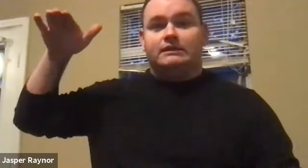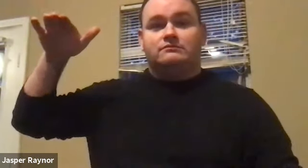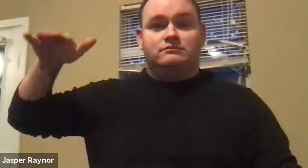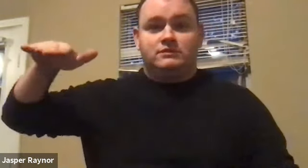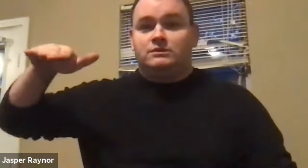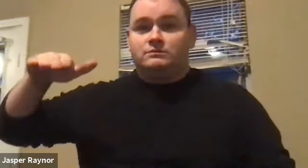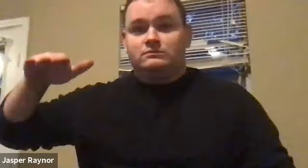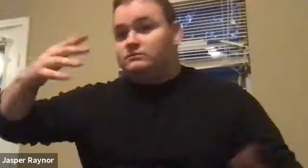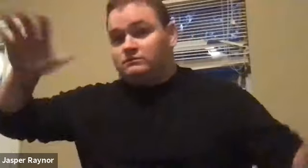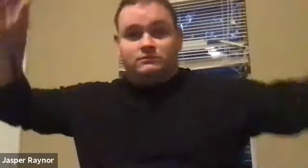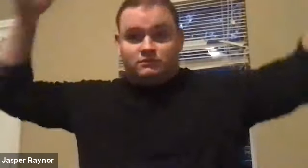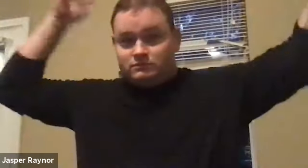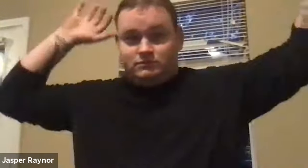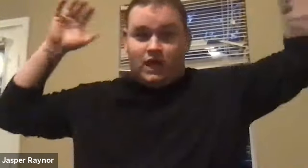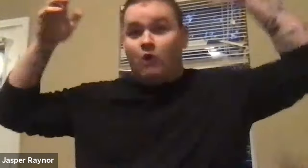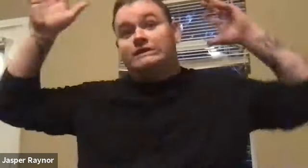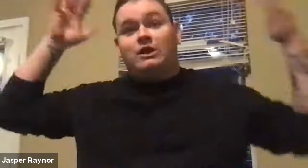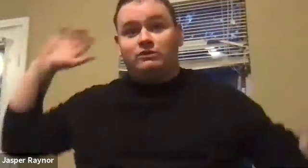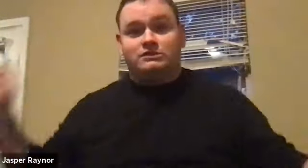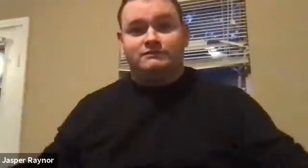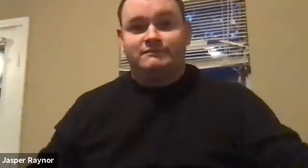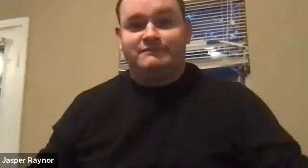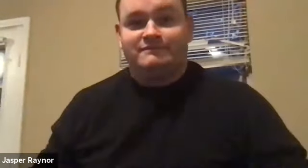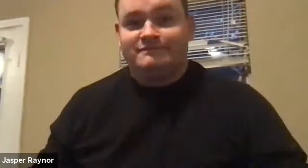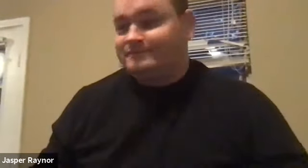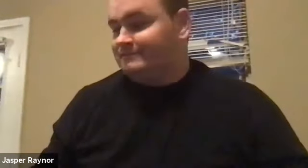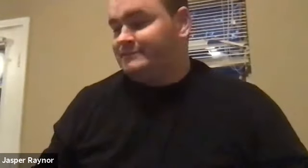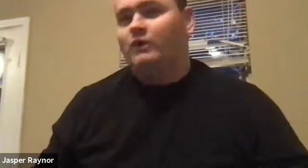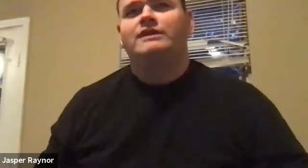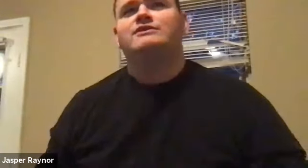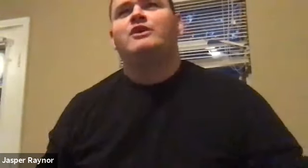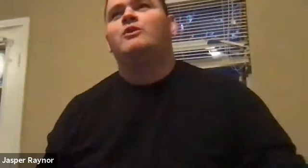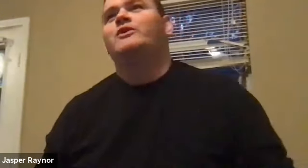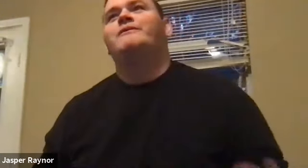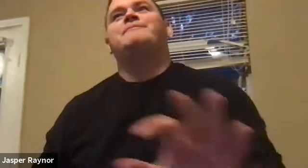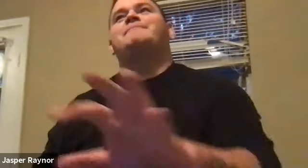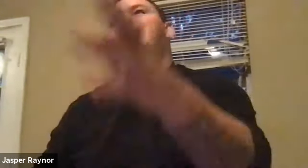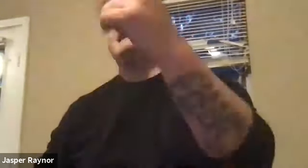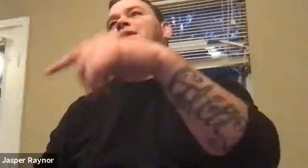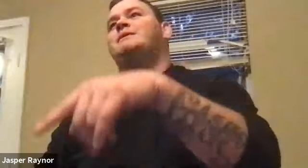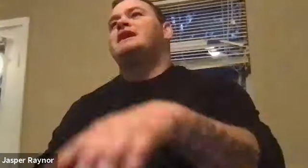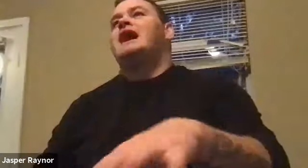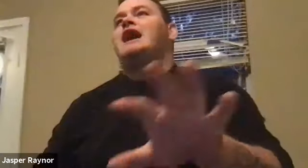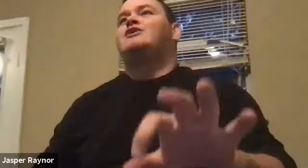in the honky tonks. No, that's the wrong word. Back it up. I grew